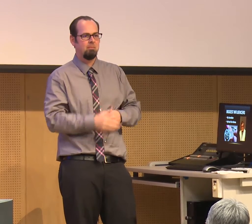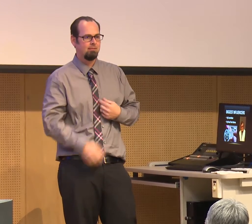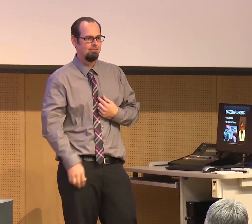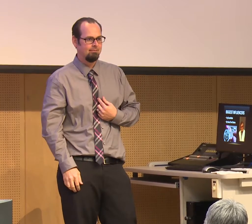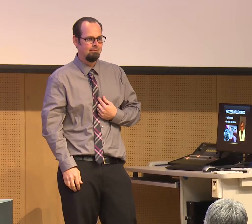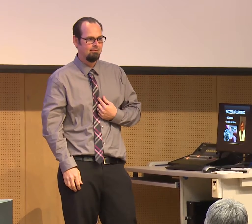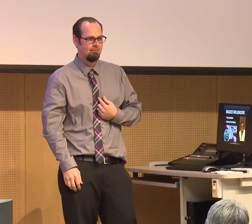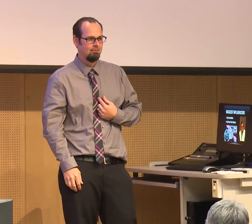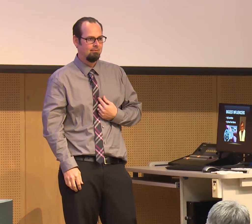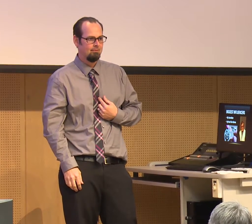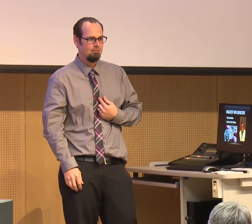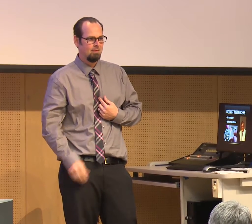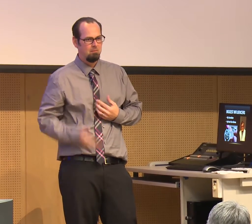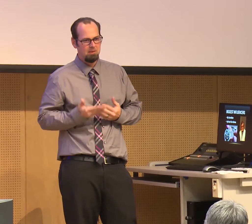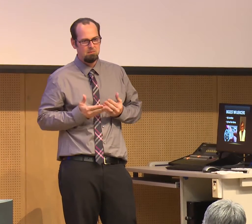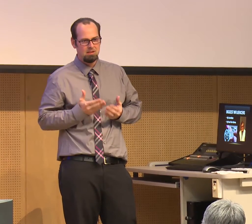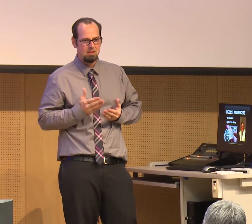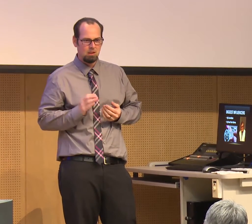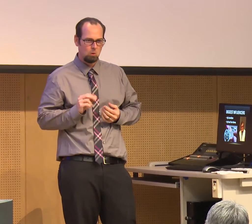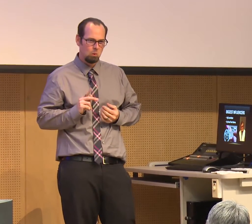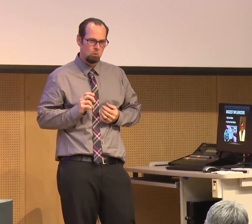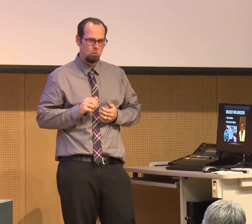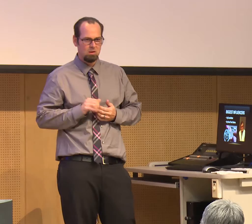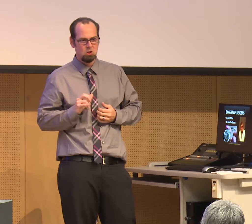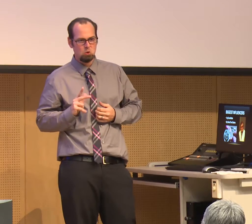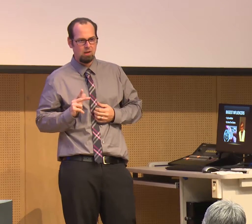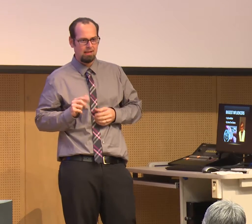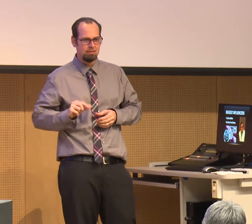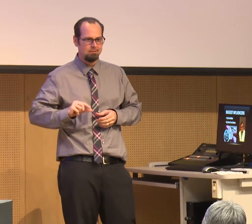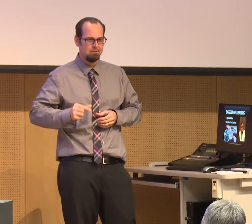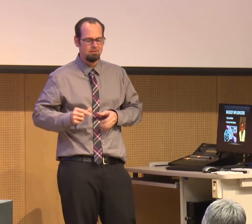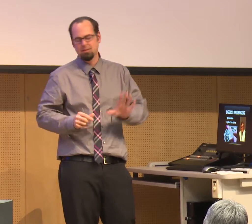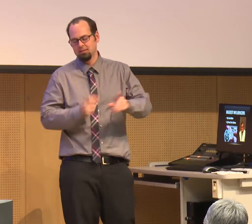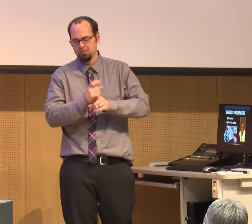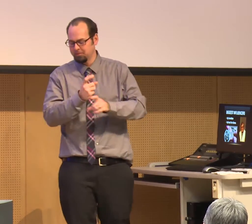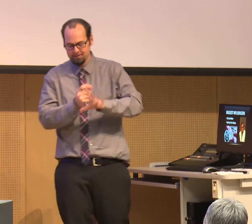Normally I didn't have soda, but every now and then, no.